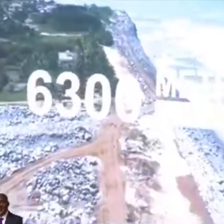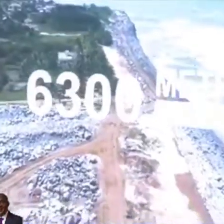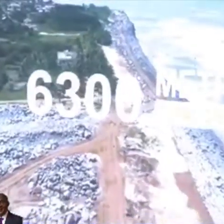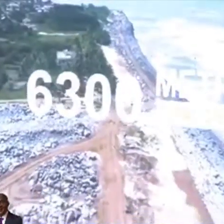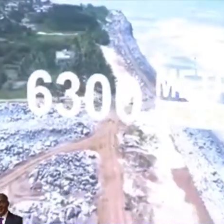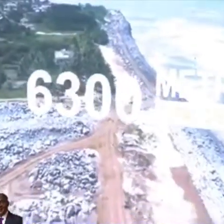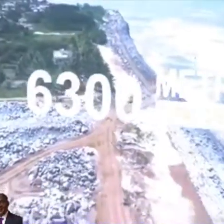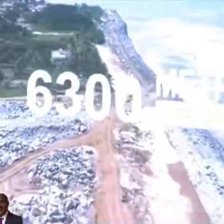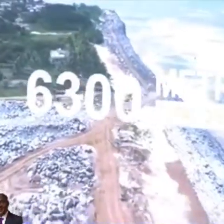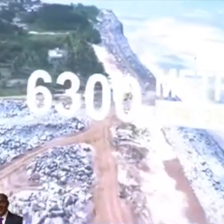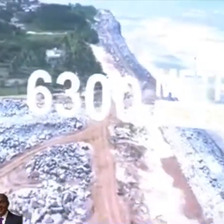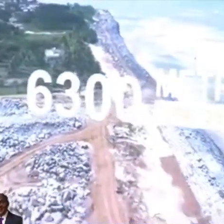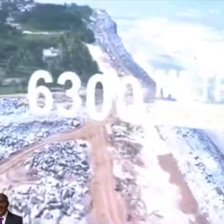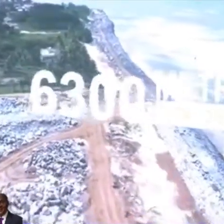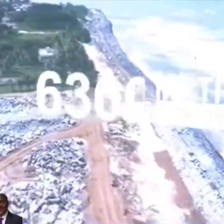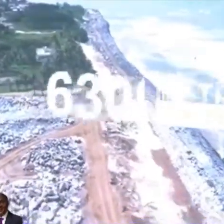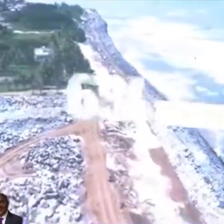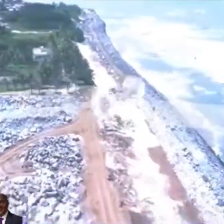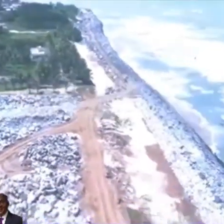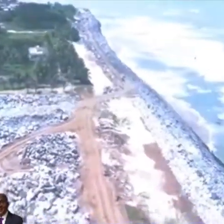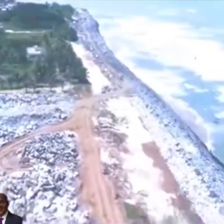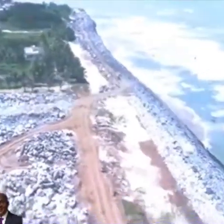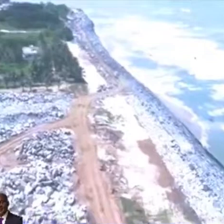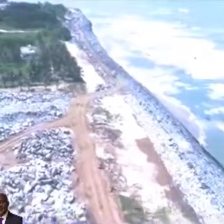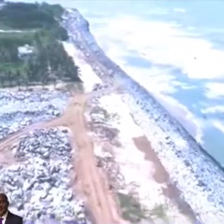over 6,300 meters.